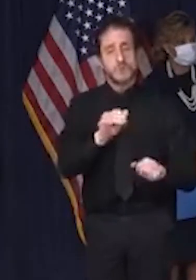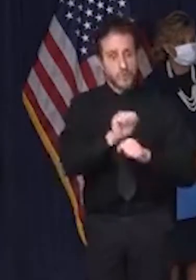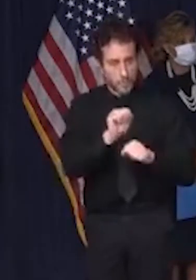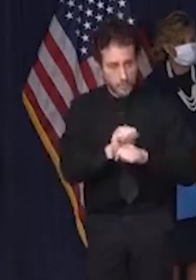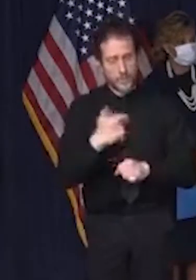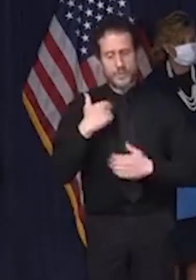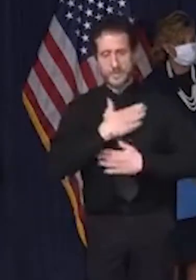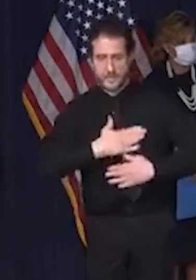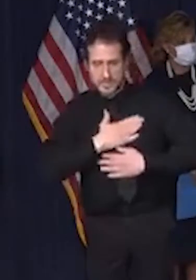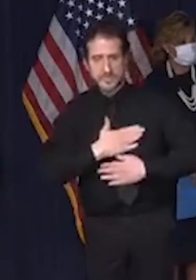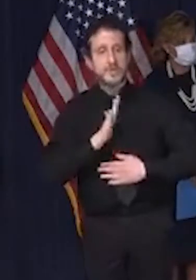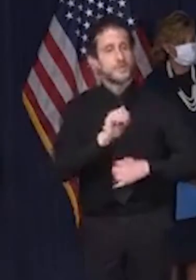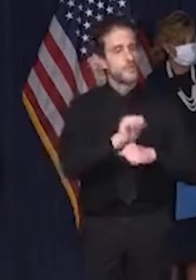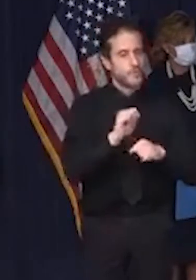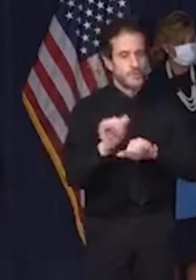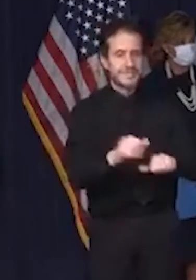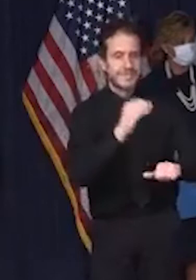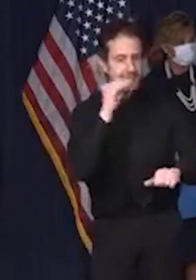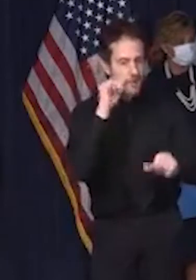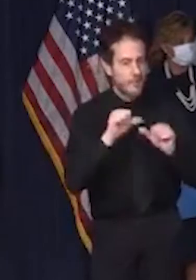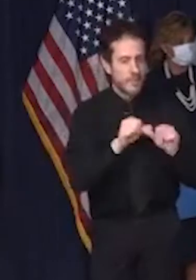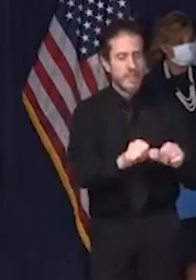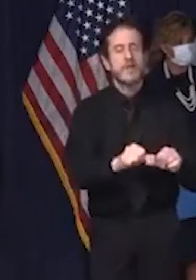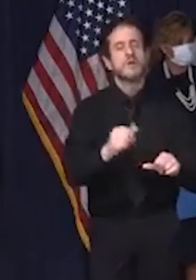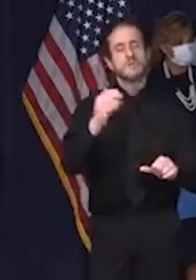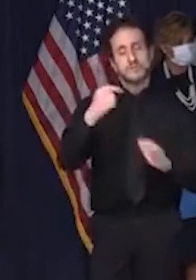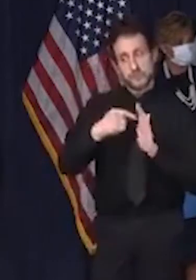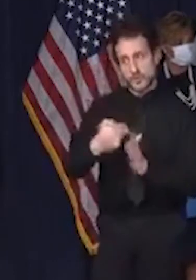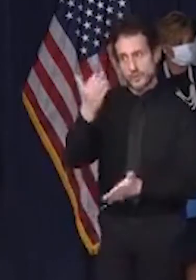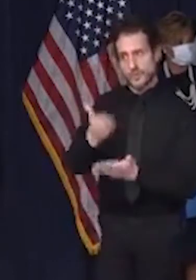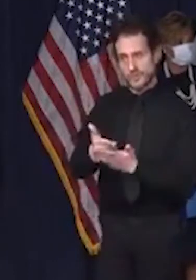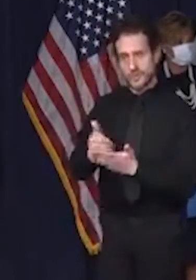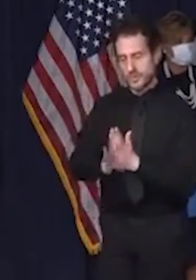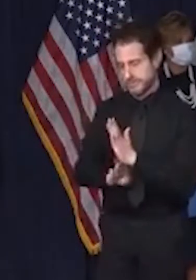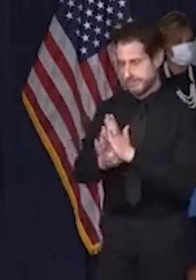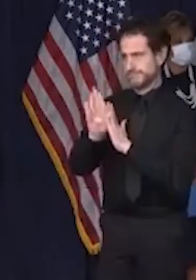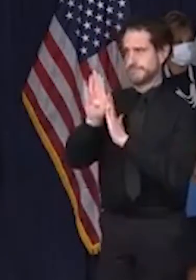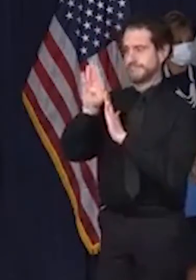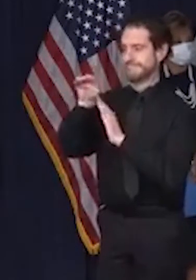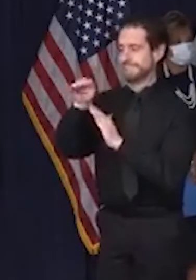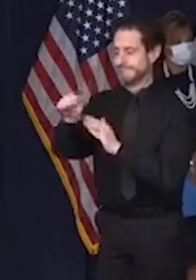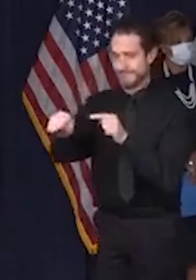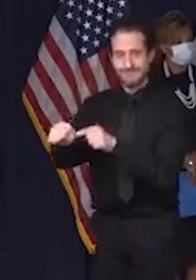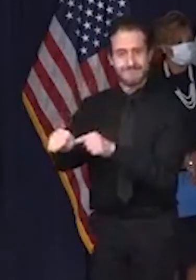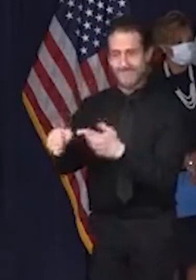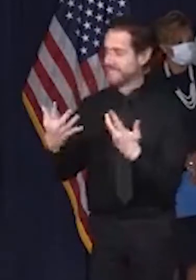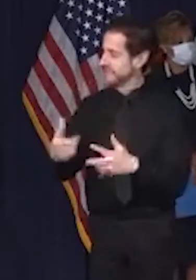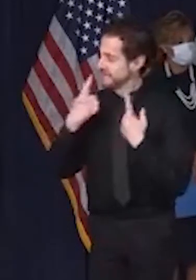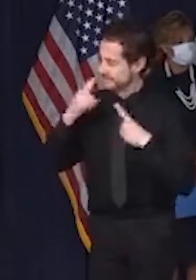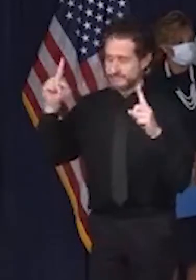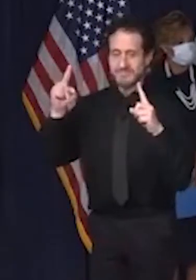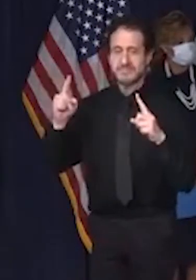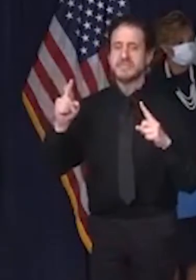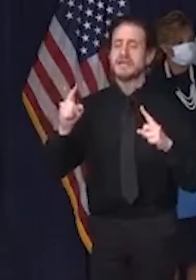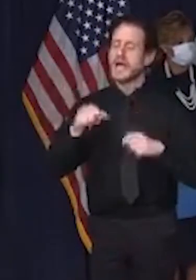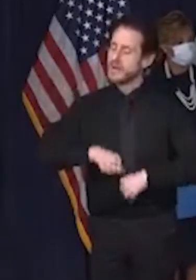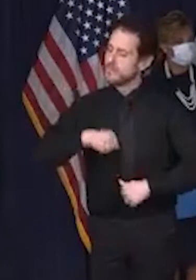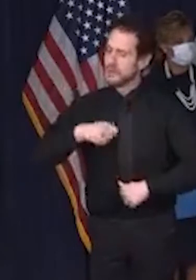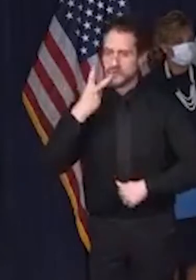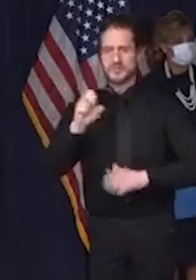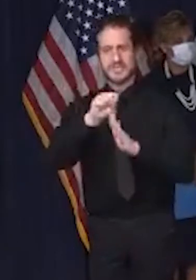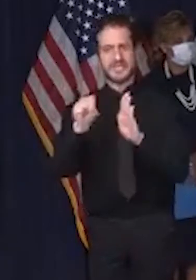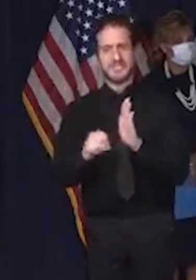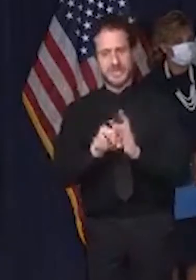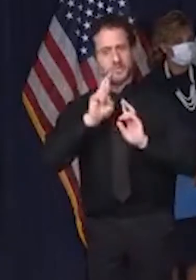that they can flatten the curve. I'm so proud to be in this state and see how we have responded to this pandemic.